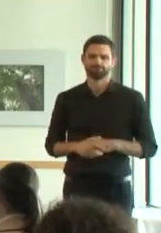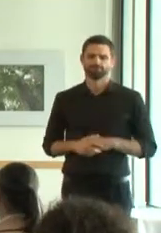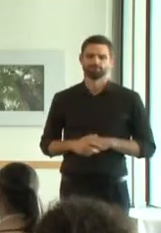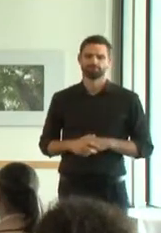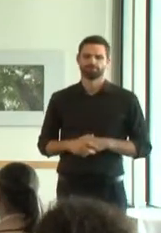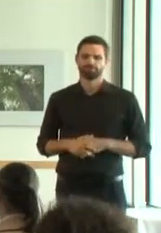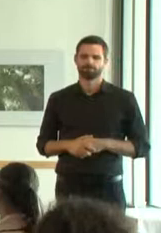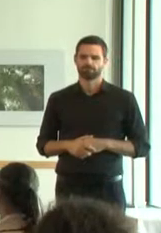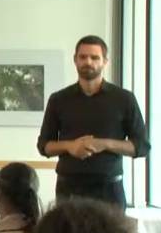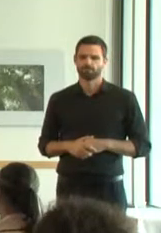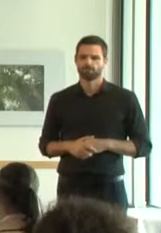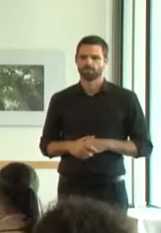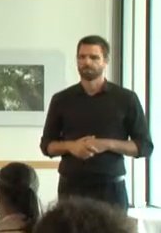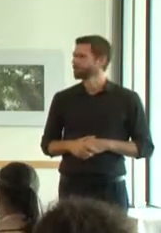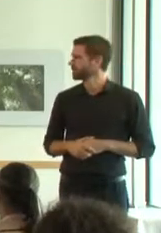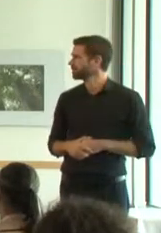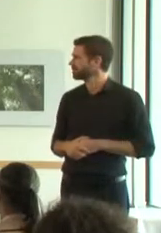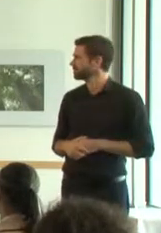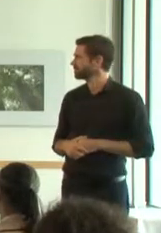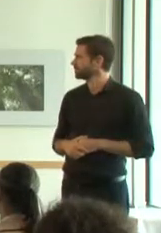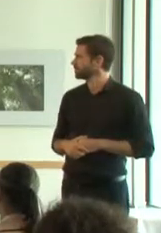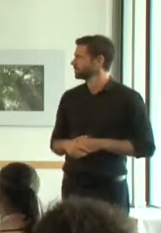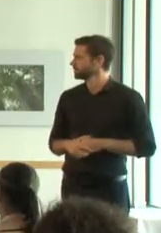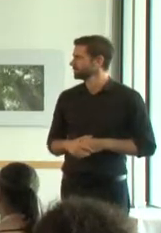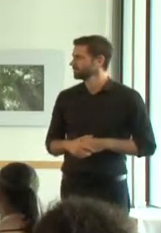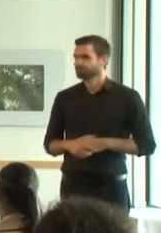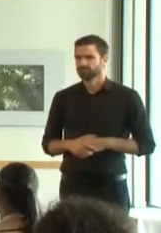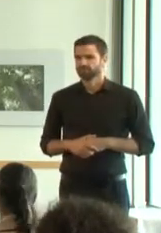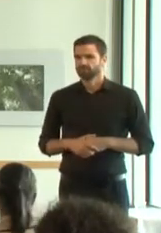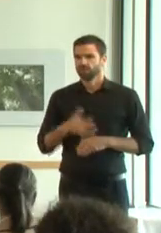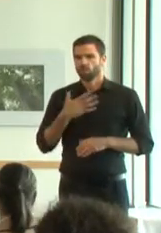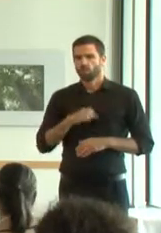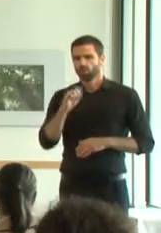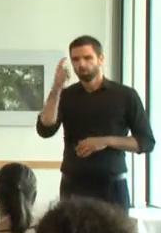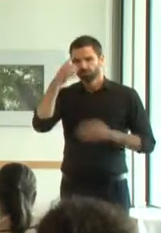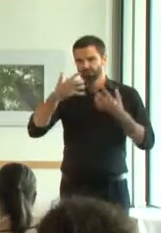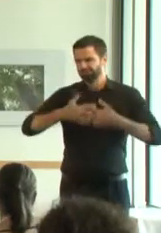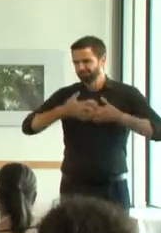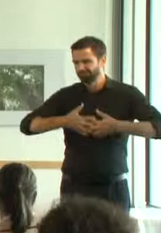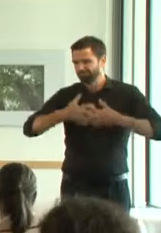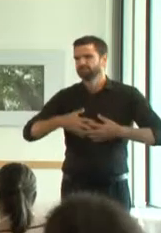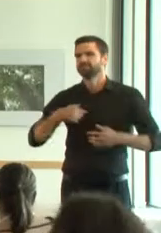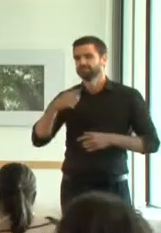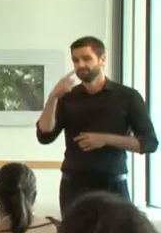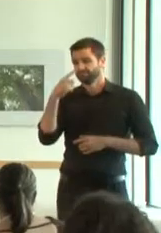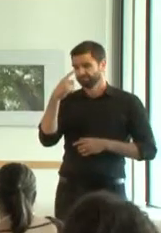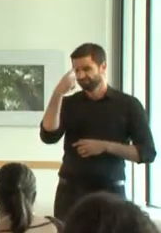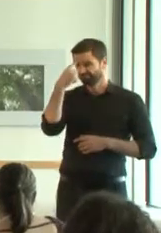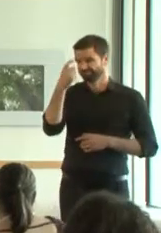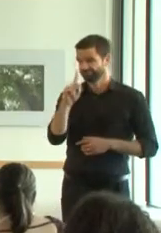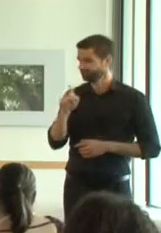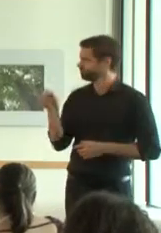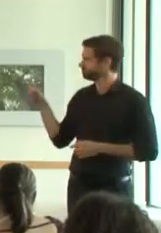So I want to throw a statement at you guys now to get those cogs turning again. We're building digital